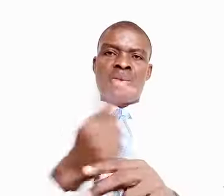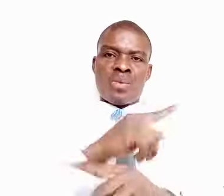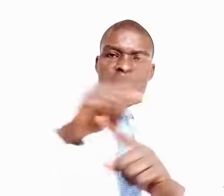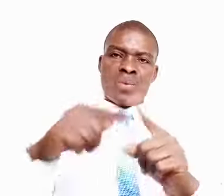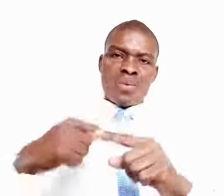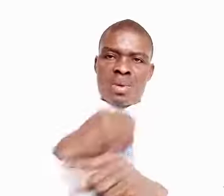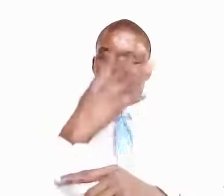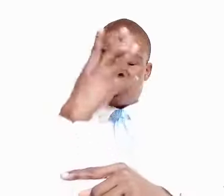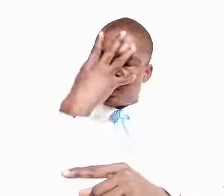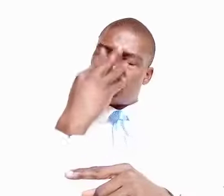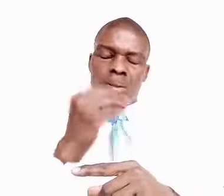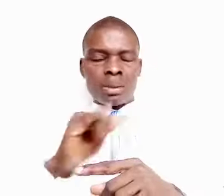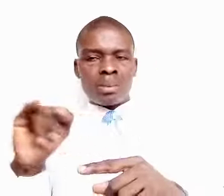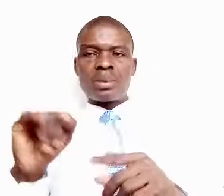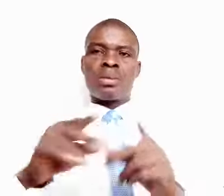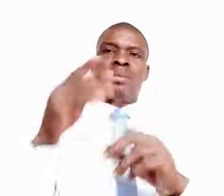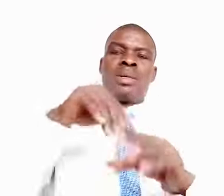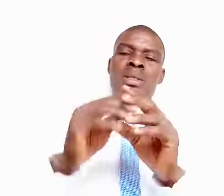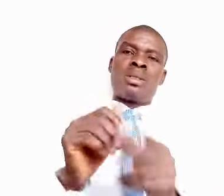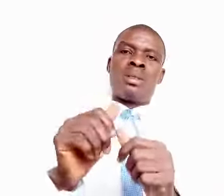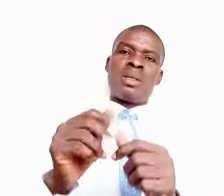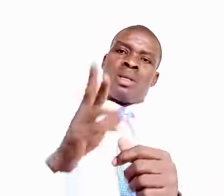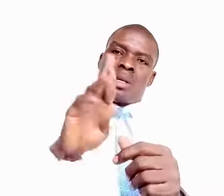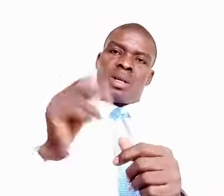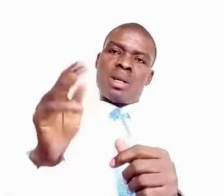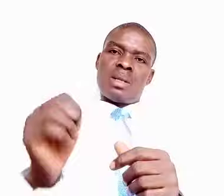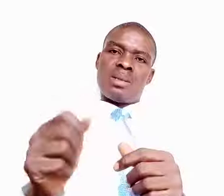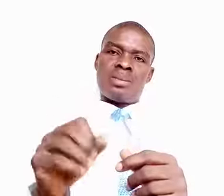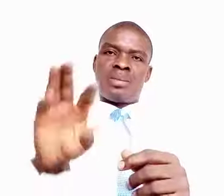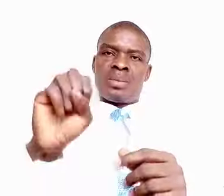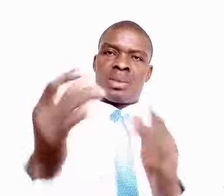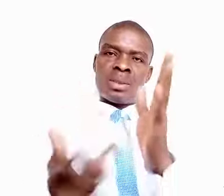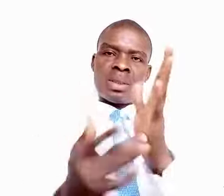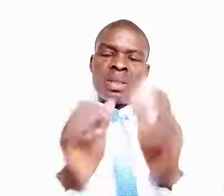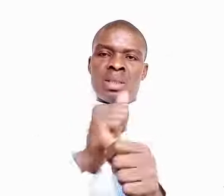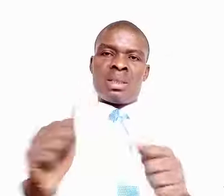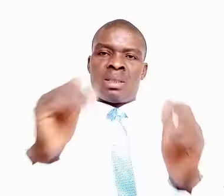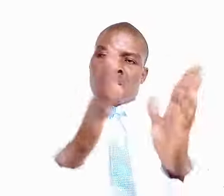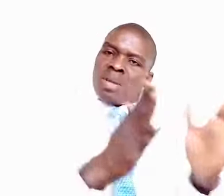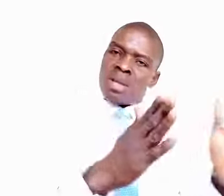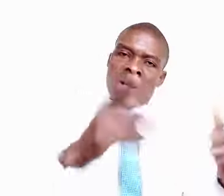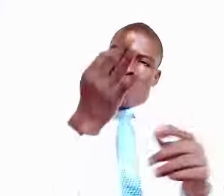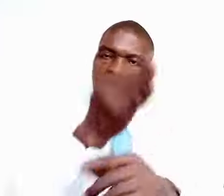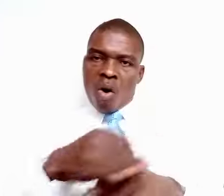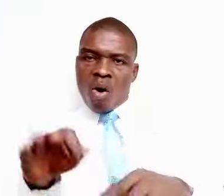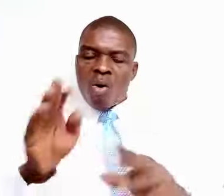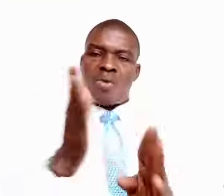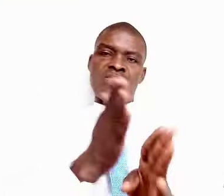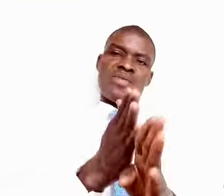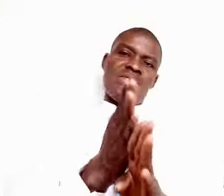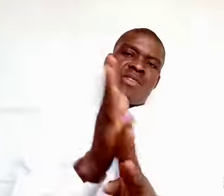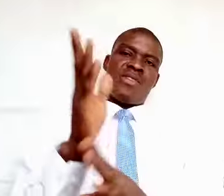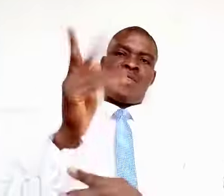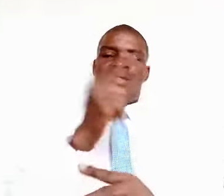cradle bed. Rhyme scheme is the pattern of rhymed lines in poem.